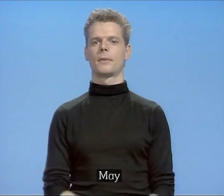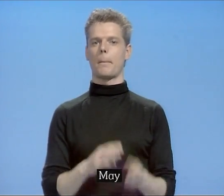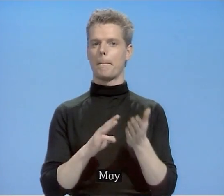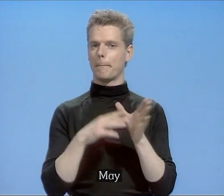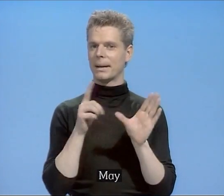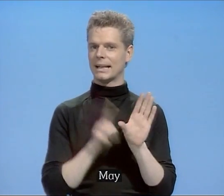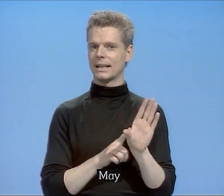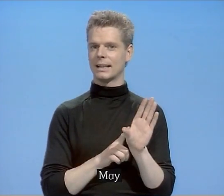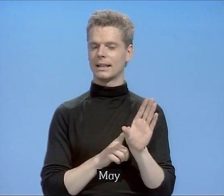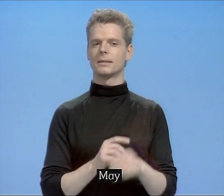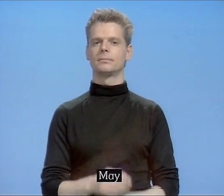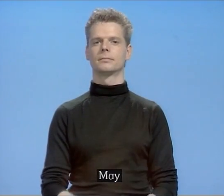May,